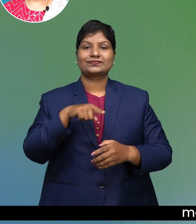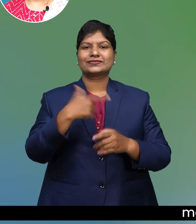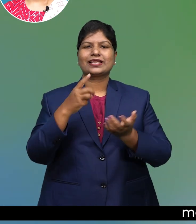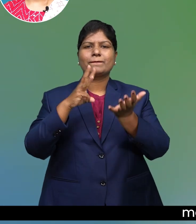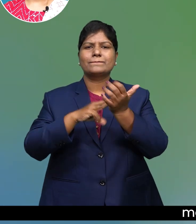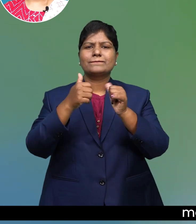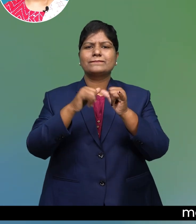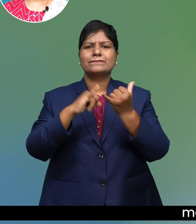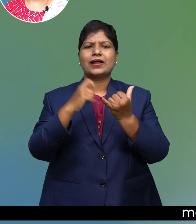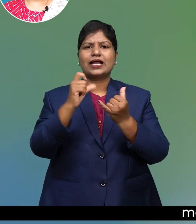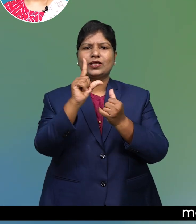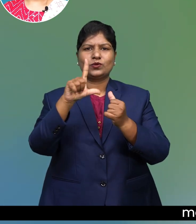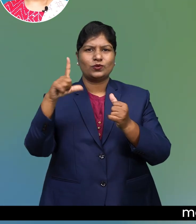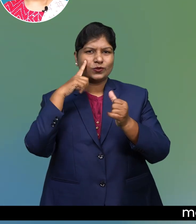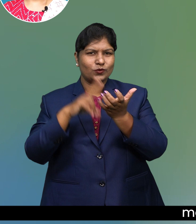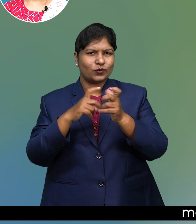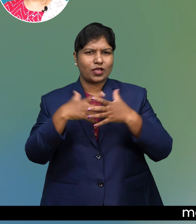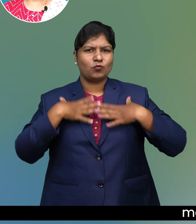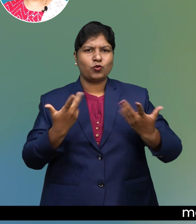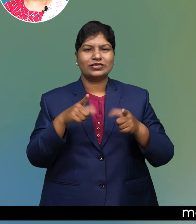masculine bodies